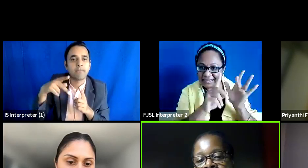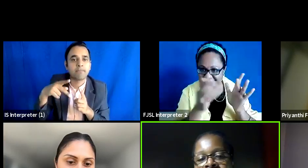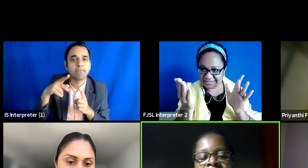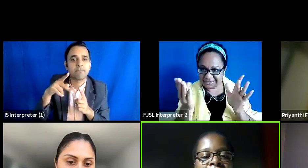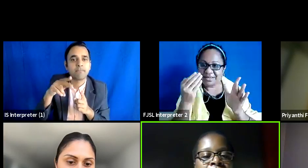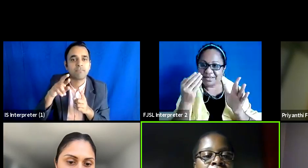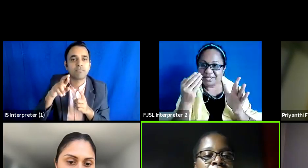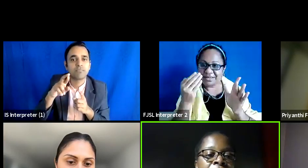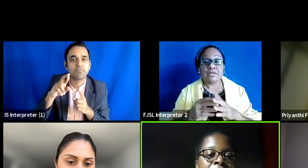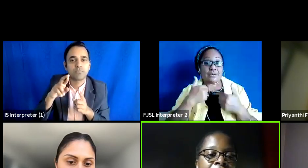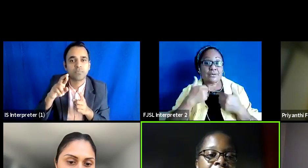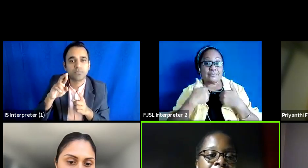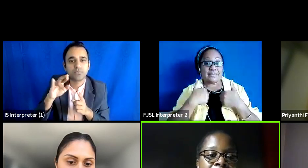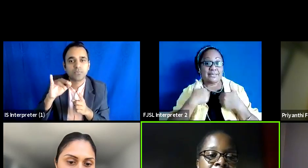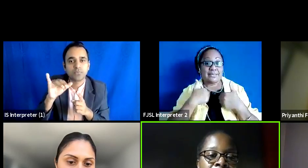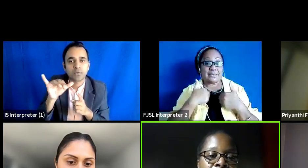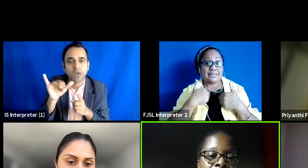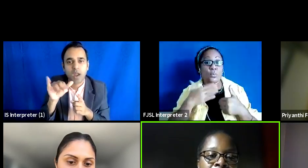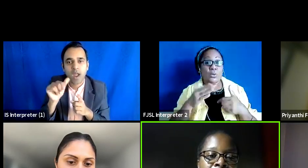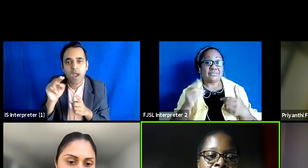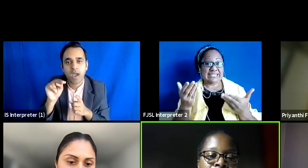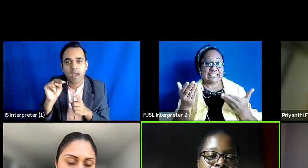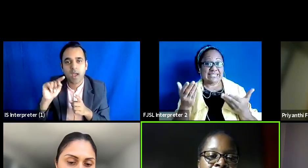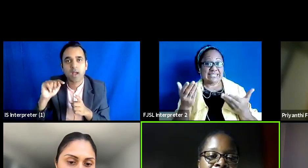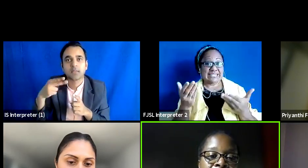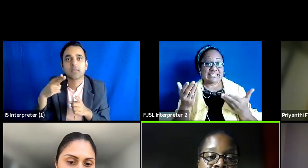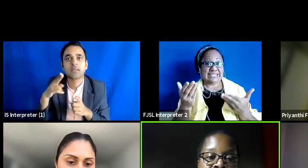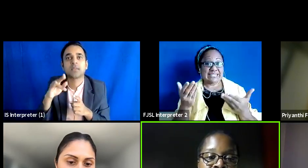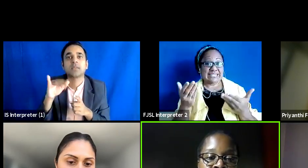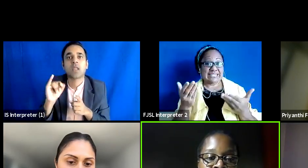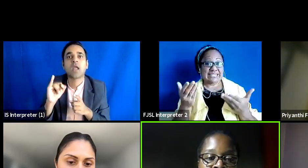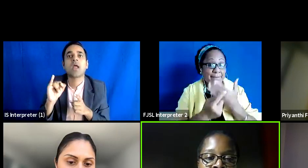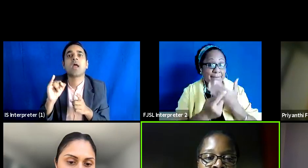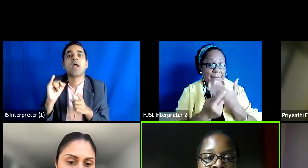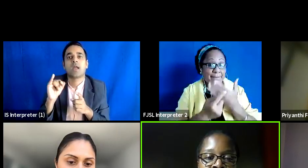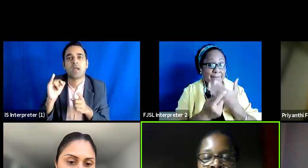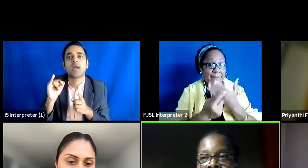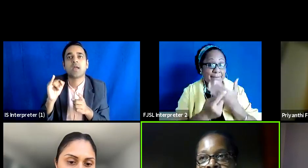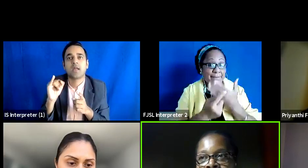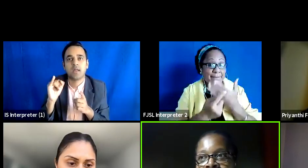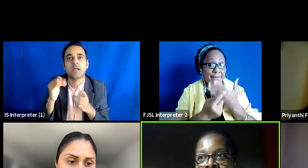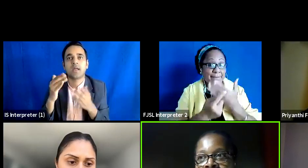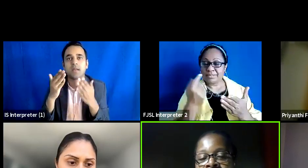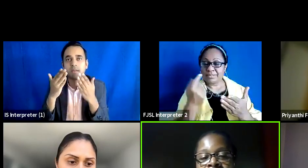give an example of the case of the most recent